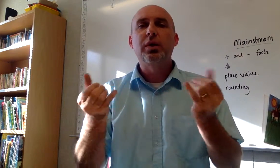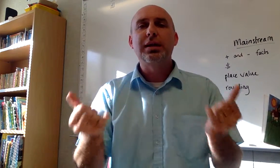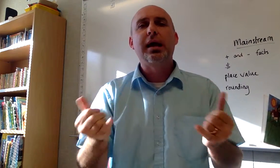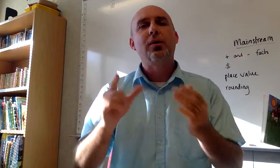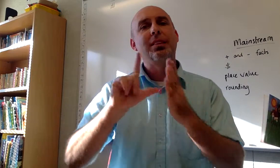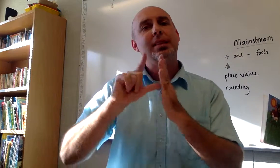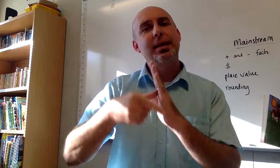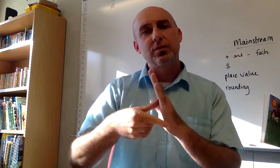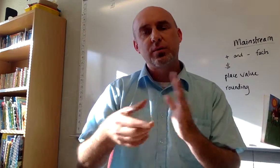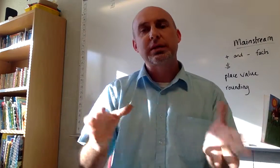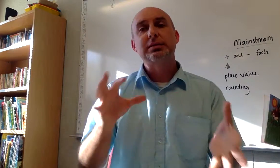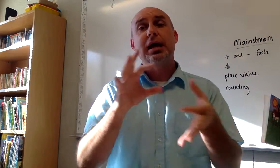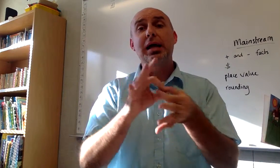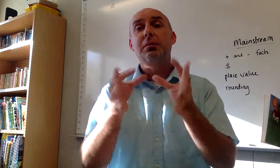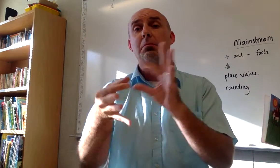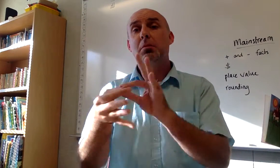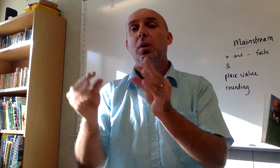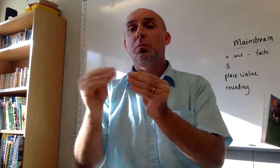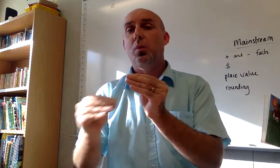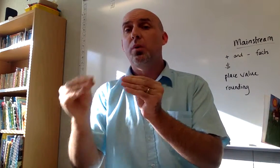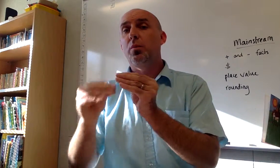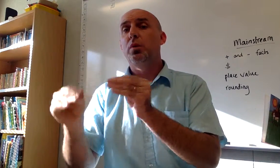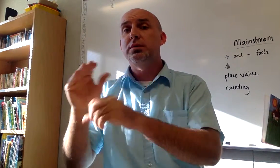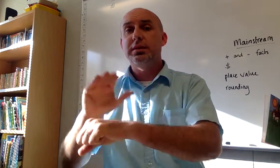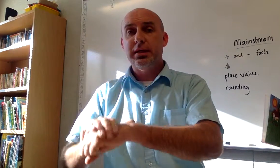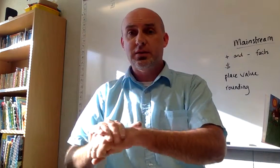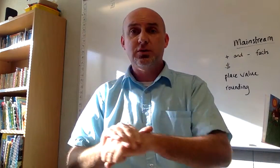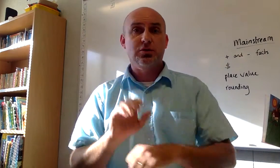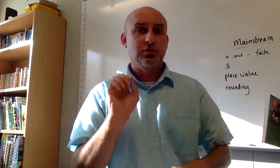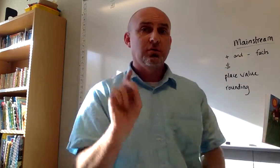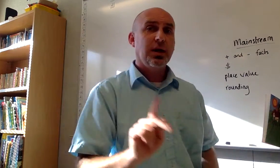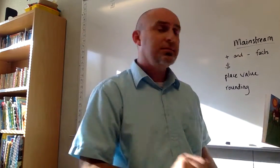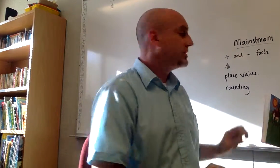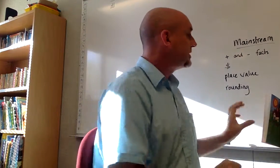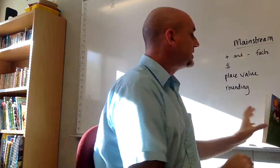now, and later we can tie it more and more to the English. Okay?